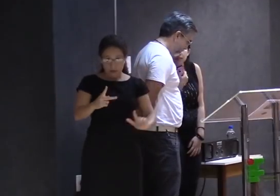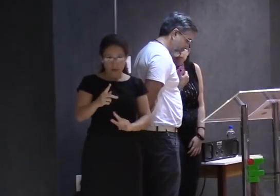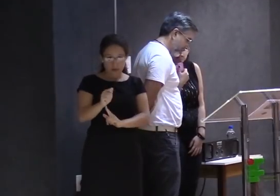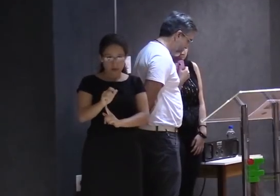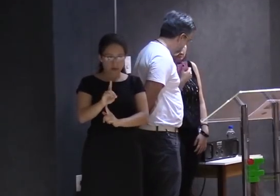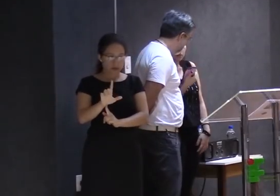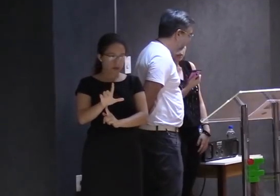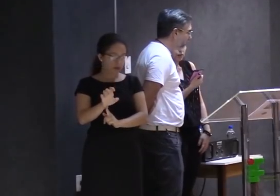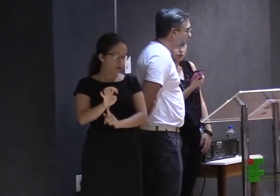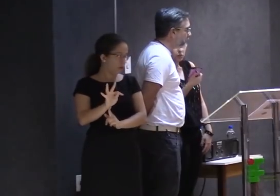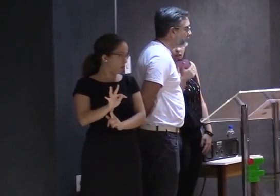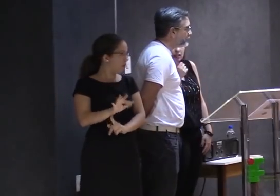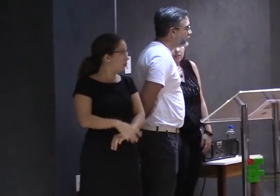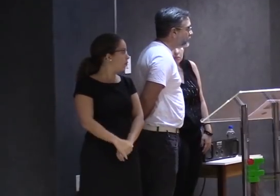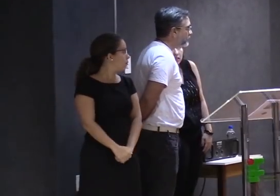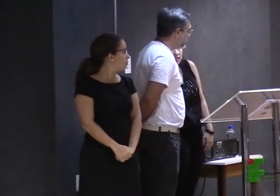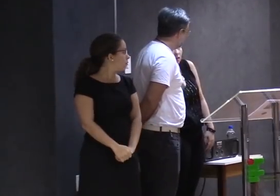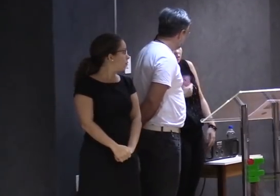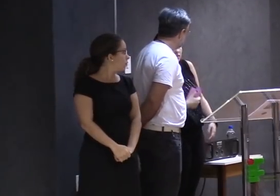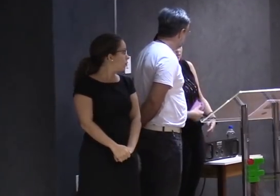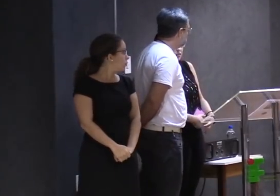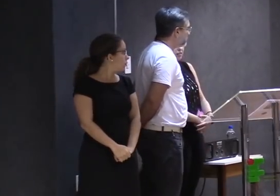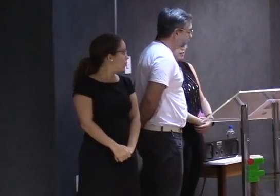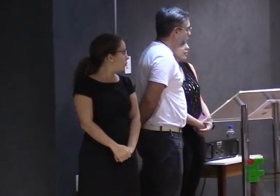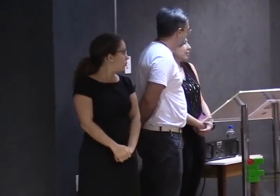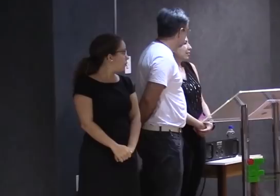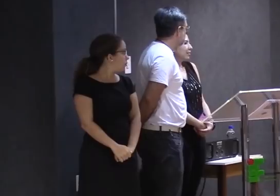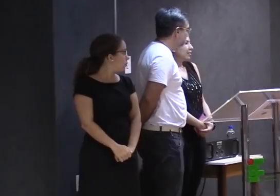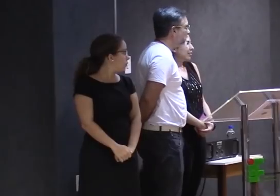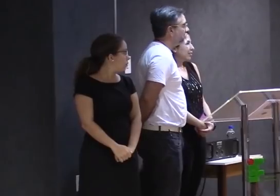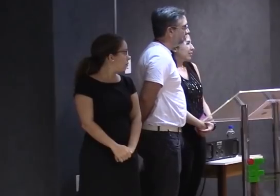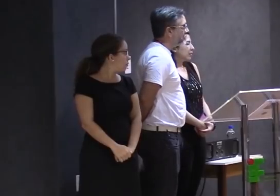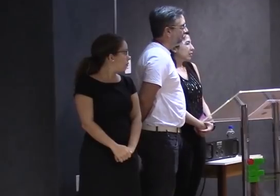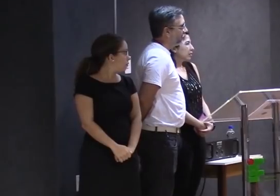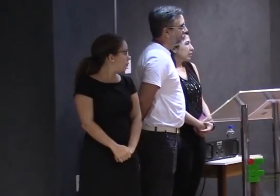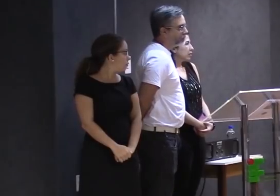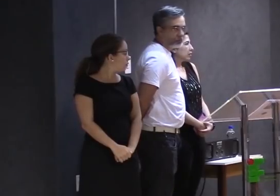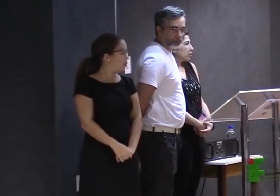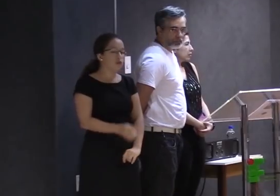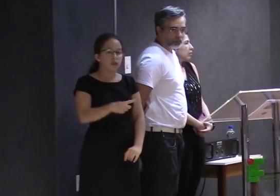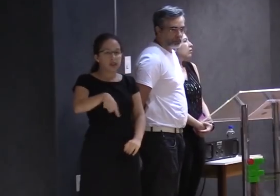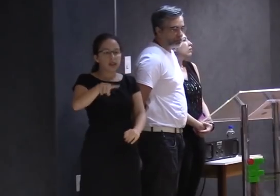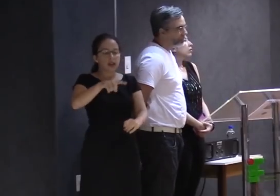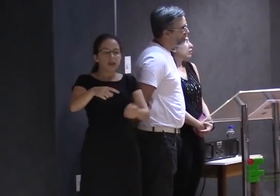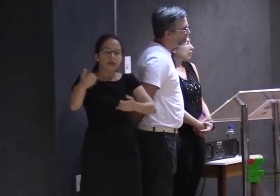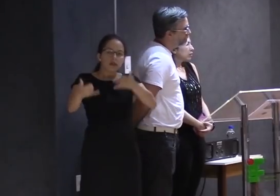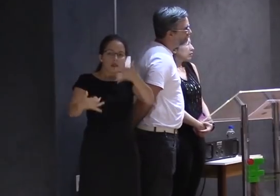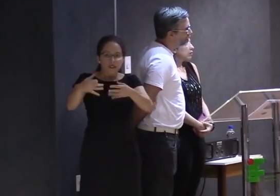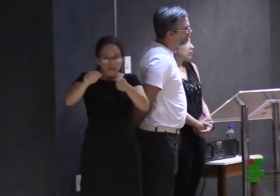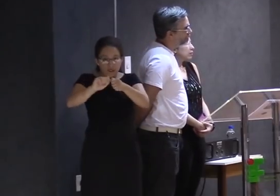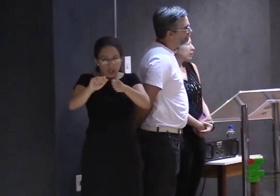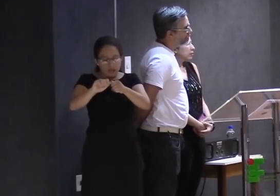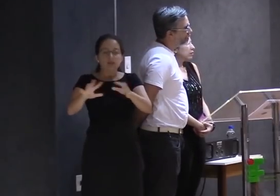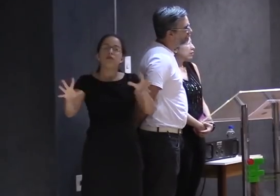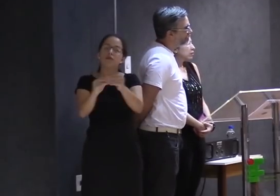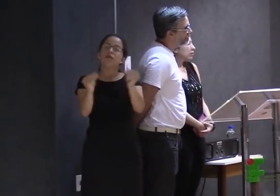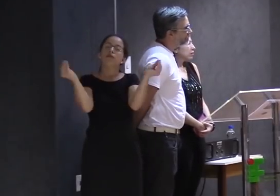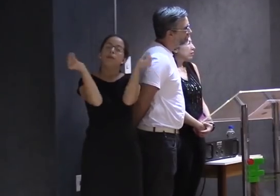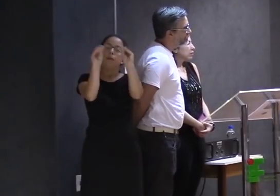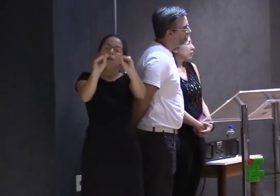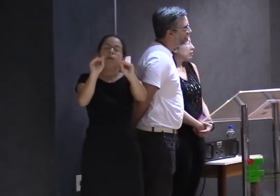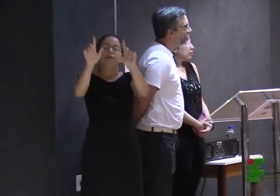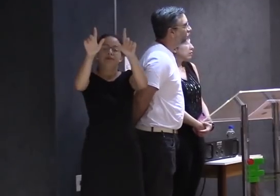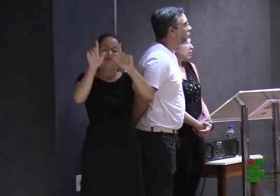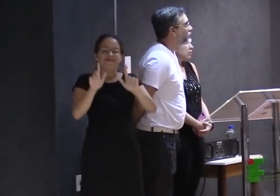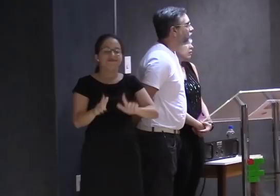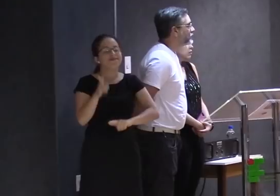gente um site do Padlet, que é aí onde vocês irão resumir tudo que vocês fizeram nessa página. So